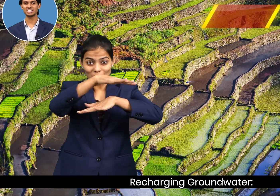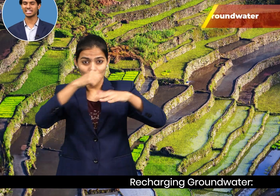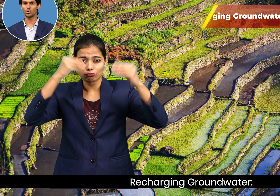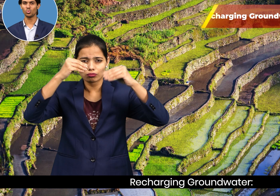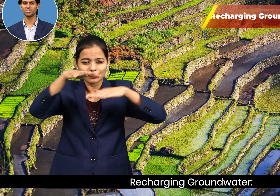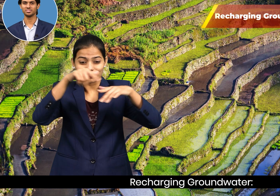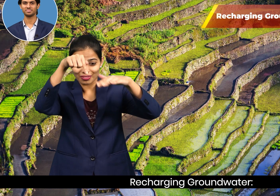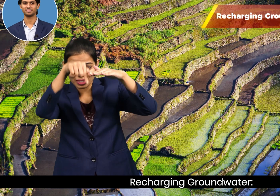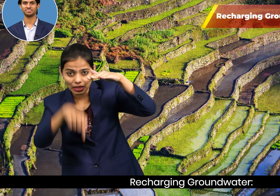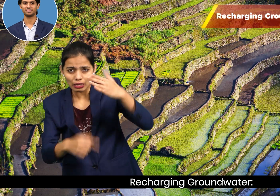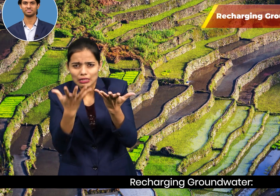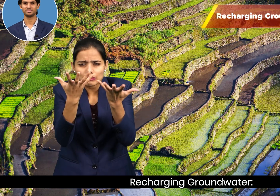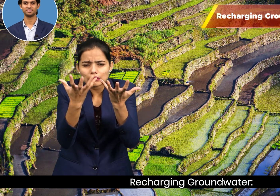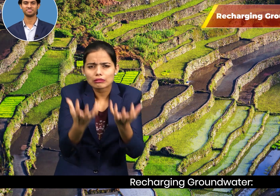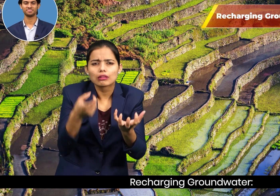Recharging groundwater.